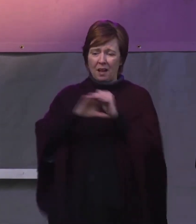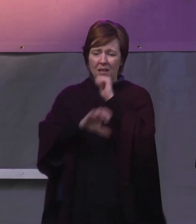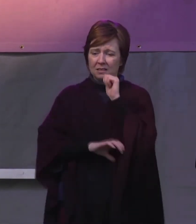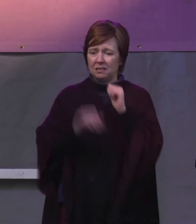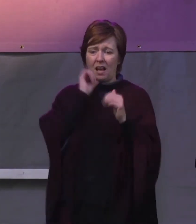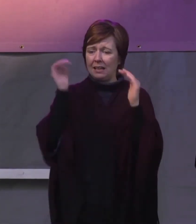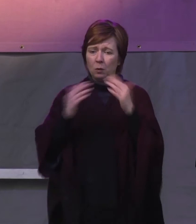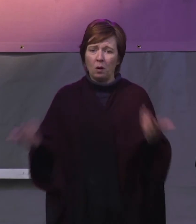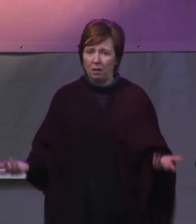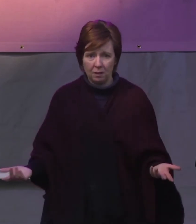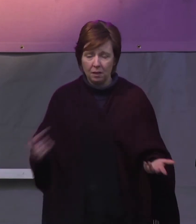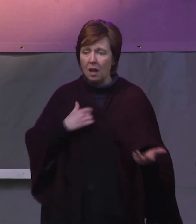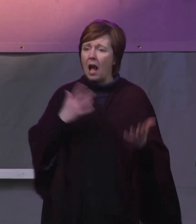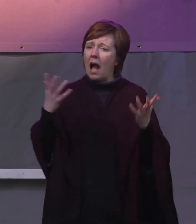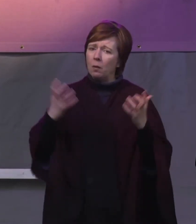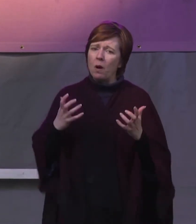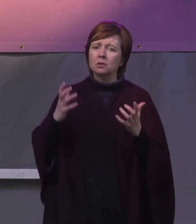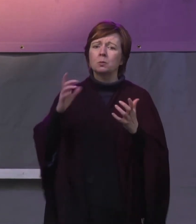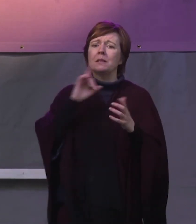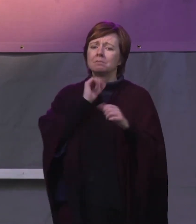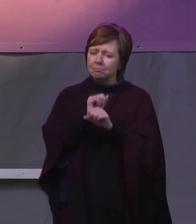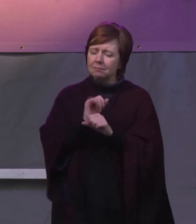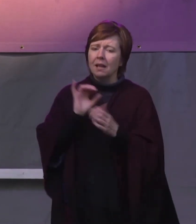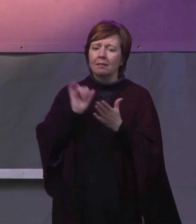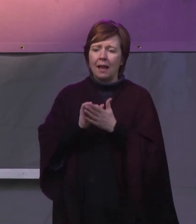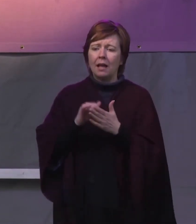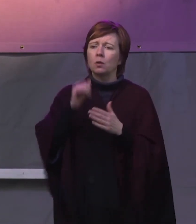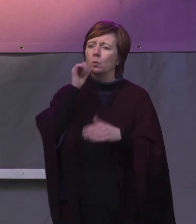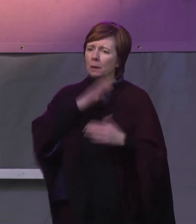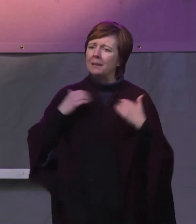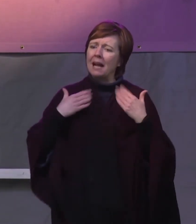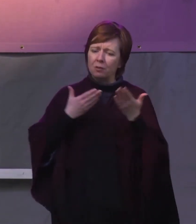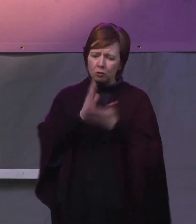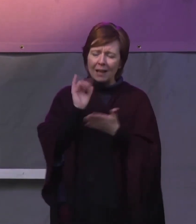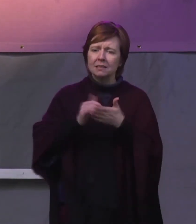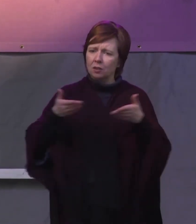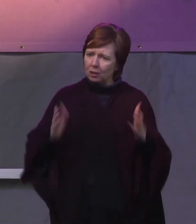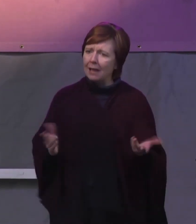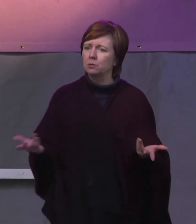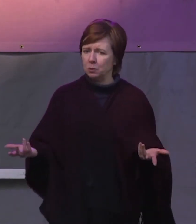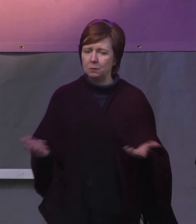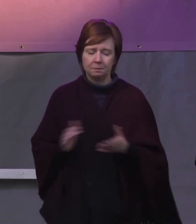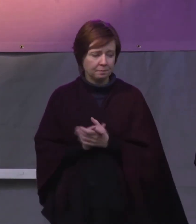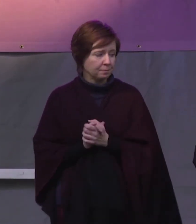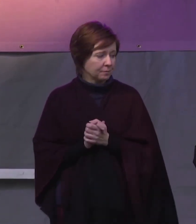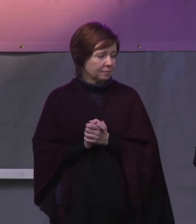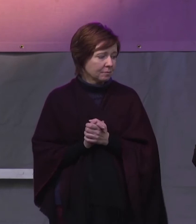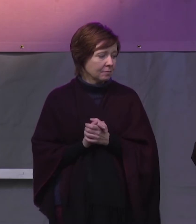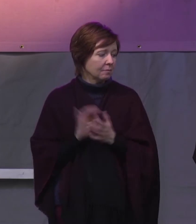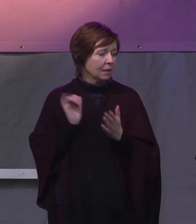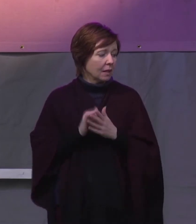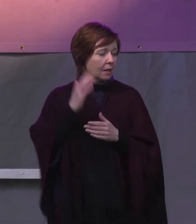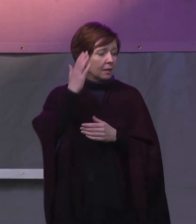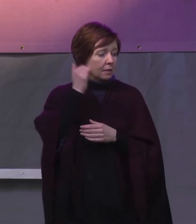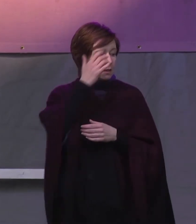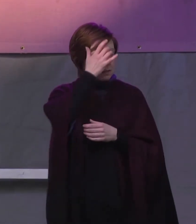constitutionally unequal. I want to be assured that women have the rights that they are entitled to. This is why